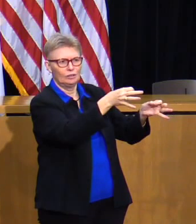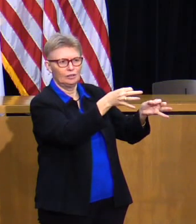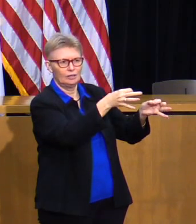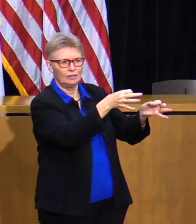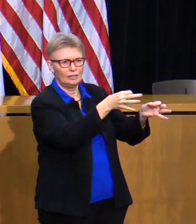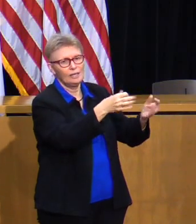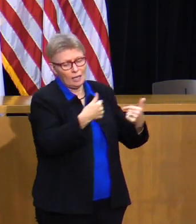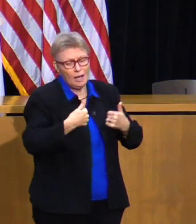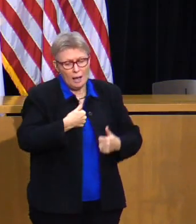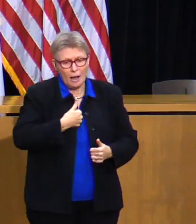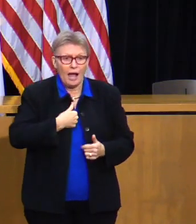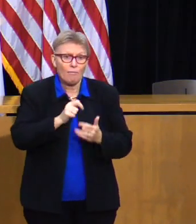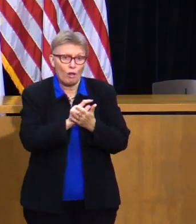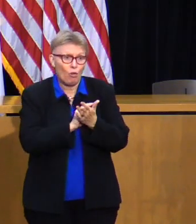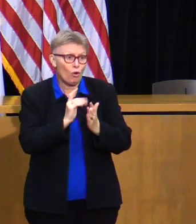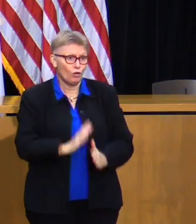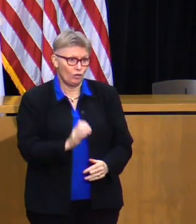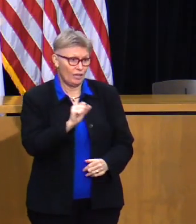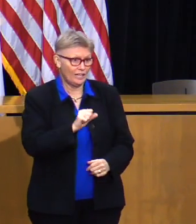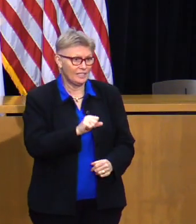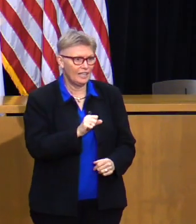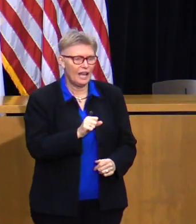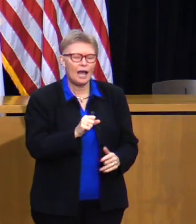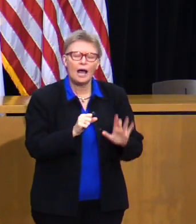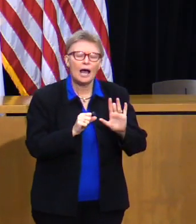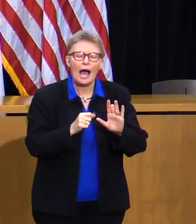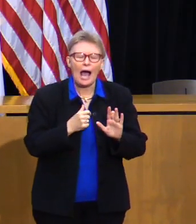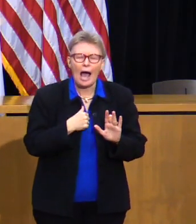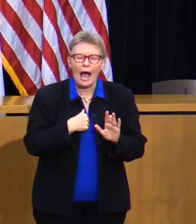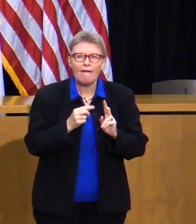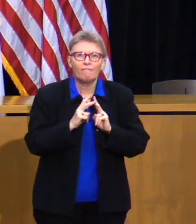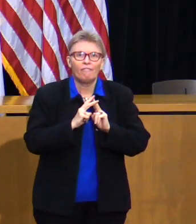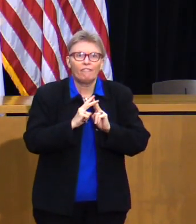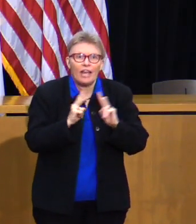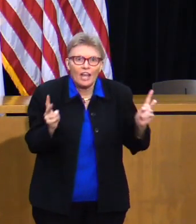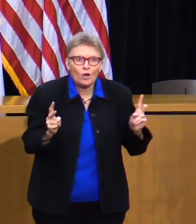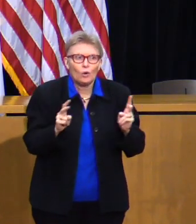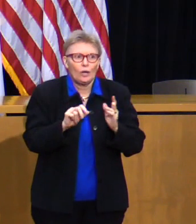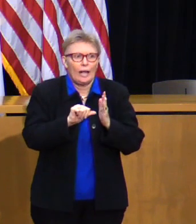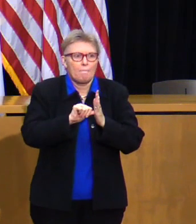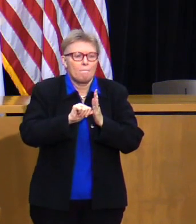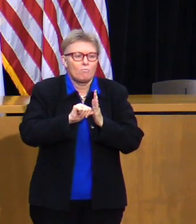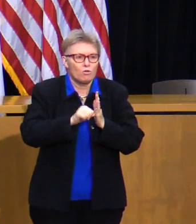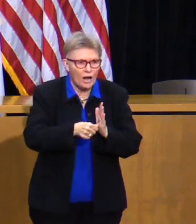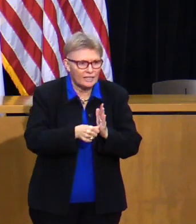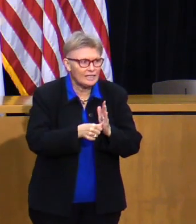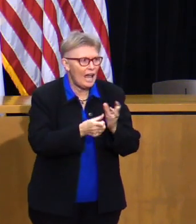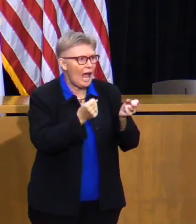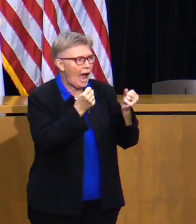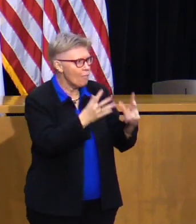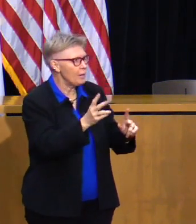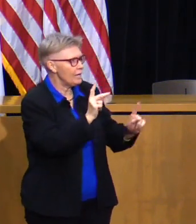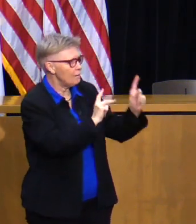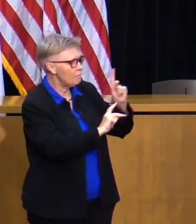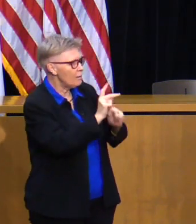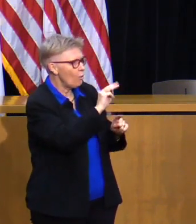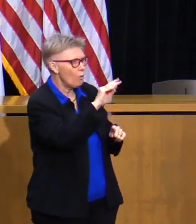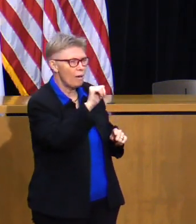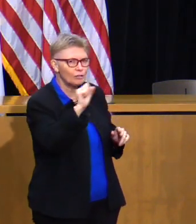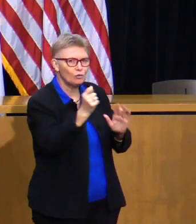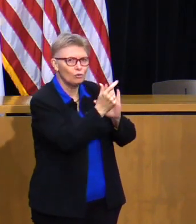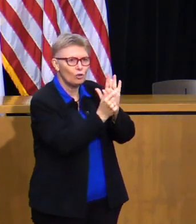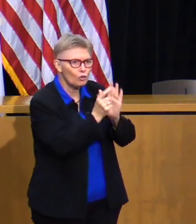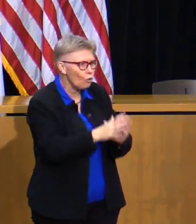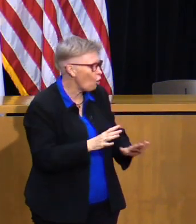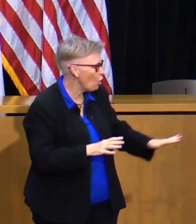as an attorney, I am so impressed with the number of people that we have at our reach to be able to call